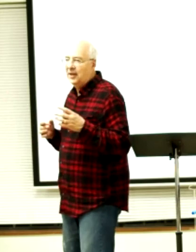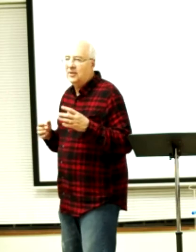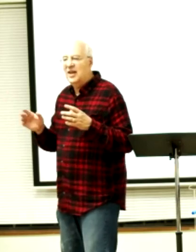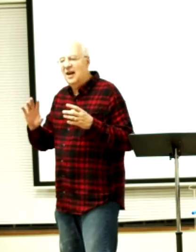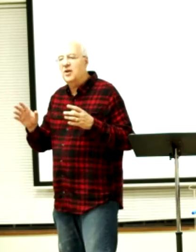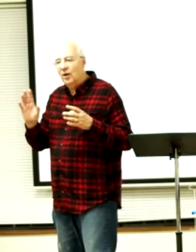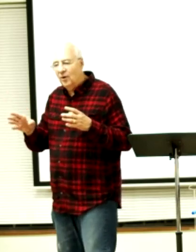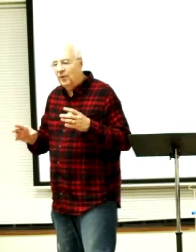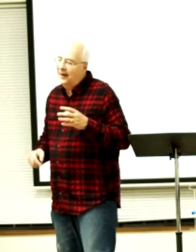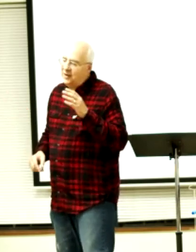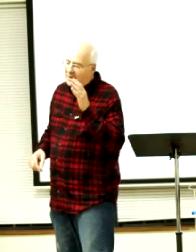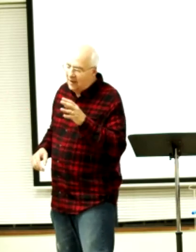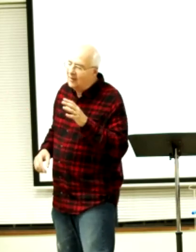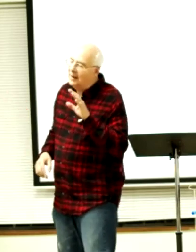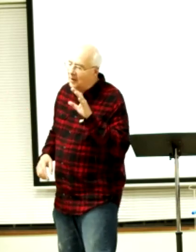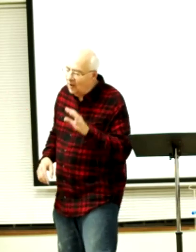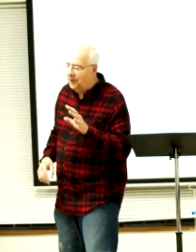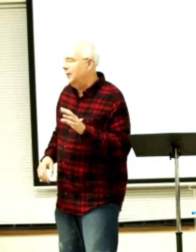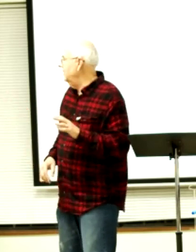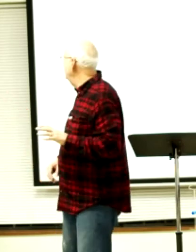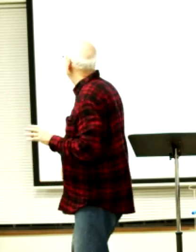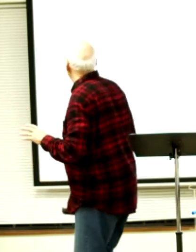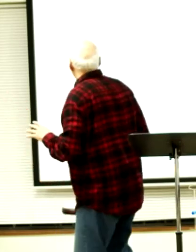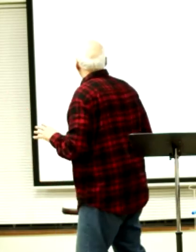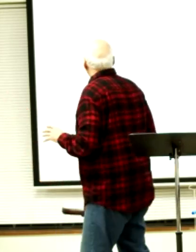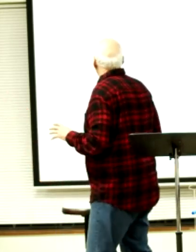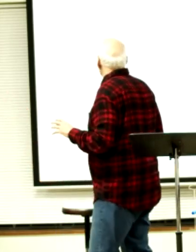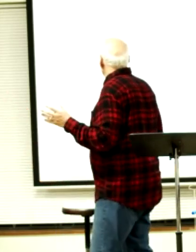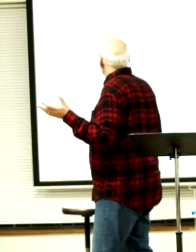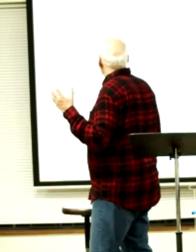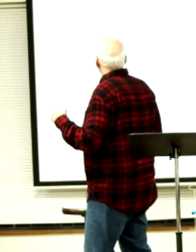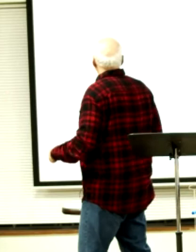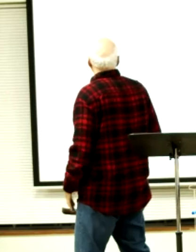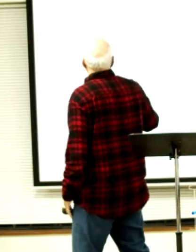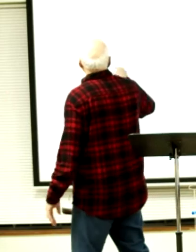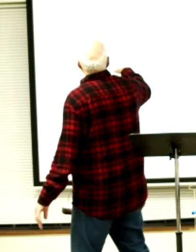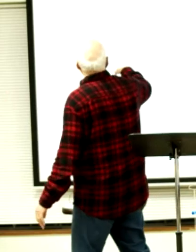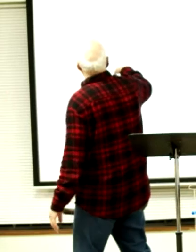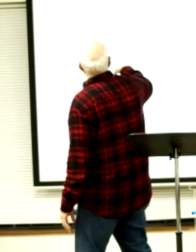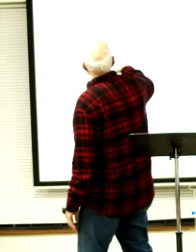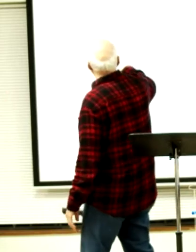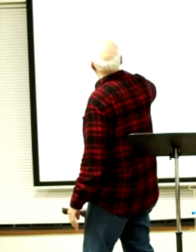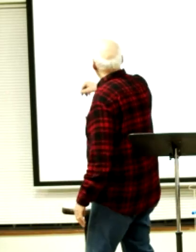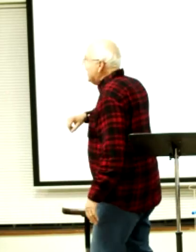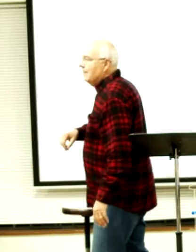says, "No, you're old," and I say, "No, I'm older." For some reason, that's important to me.